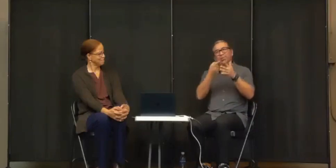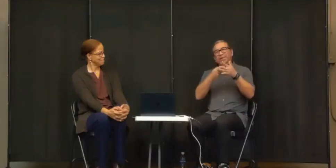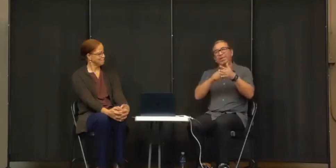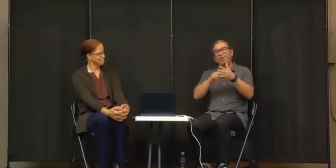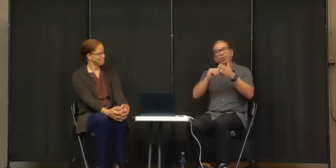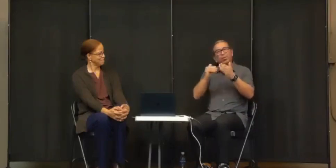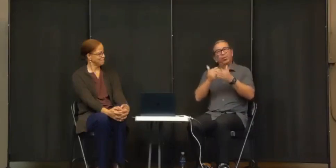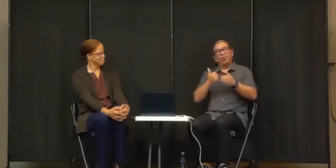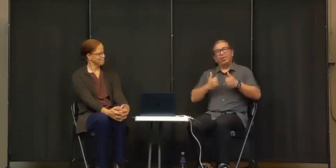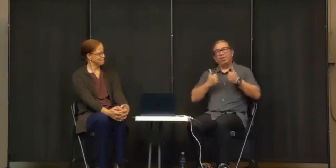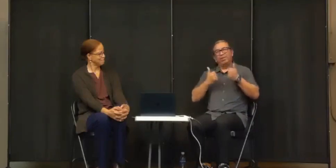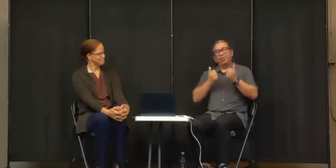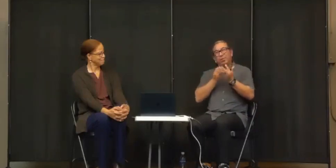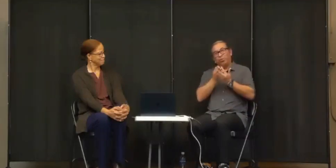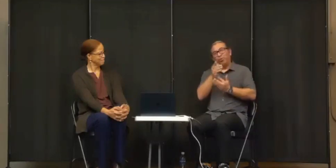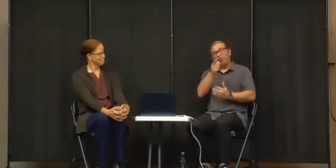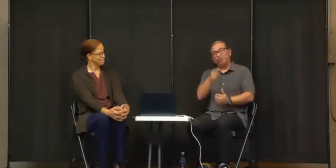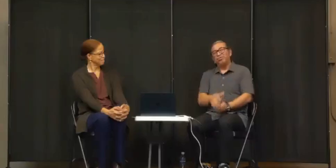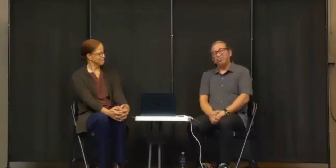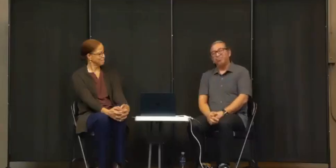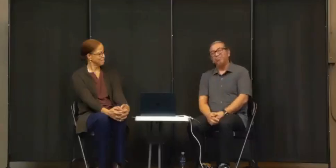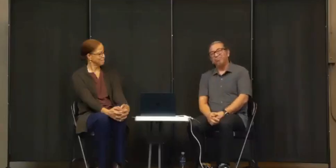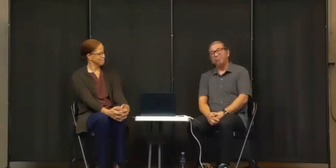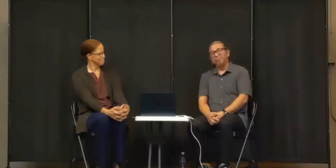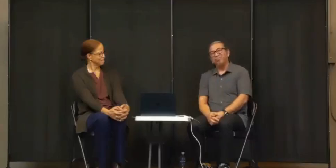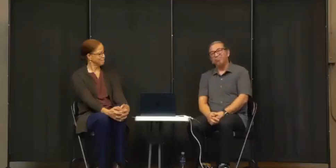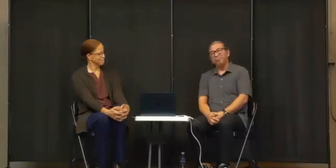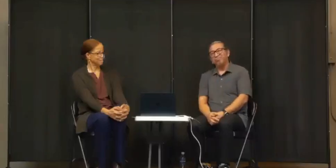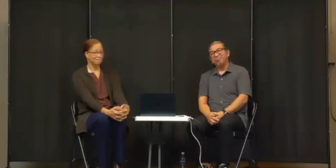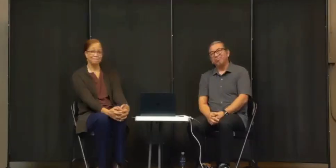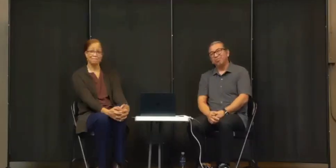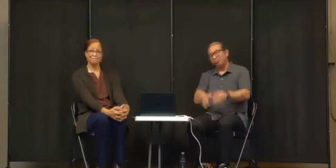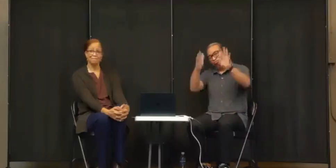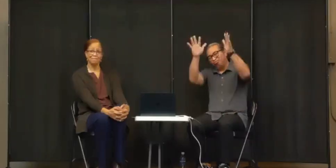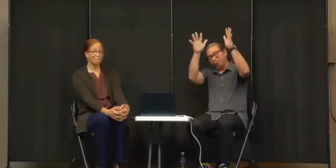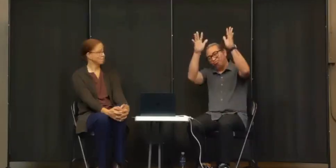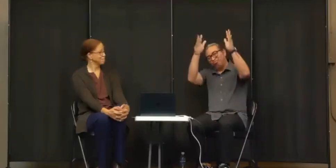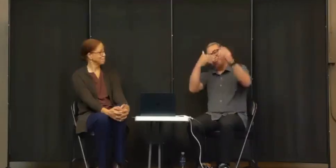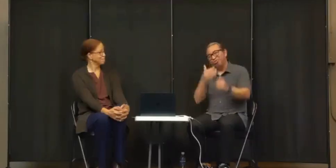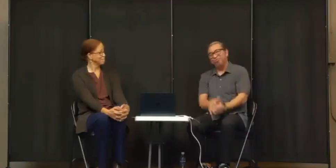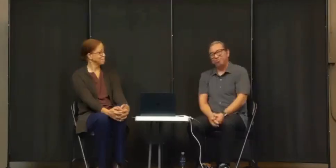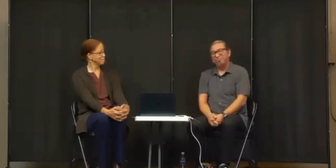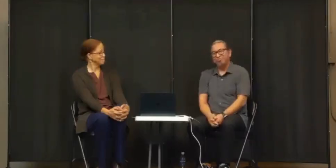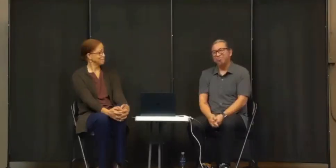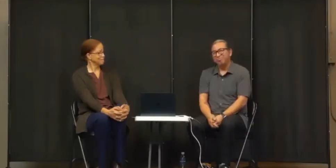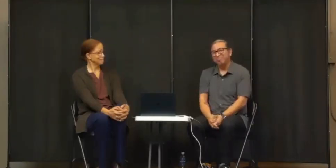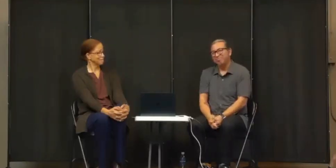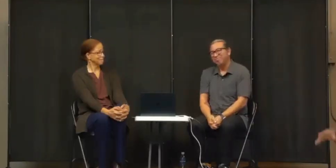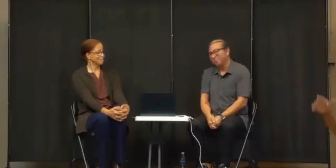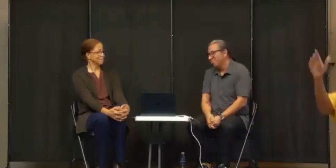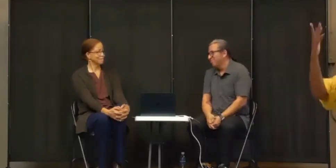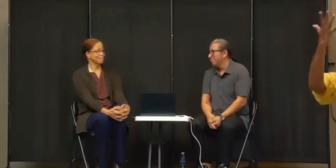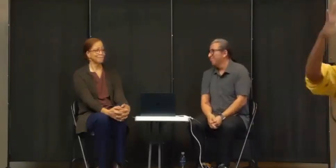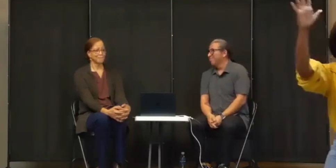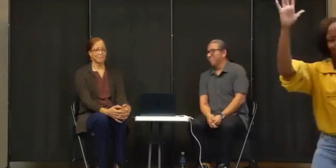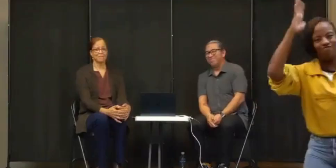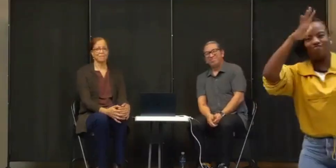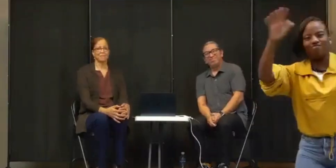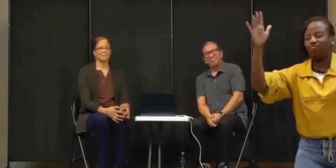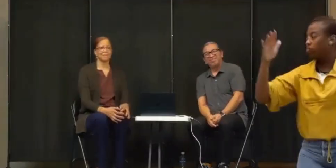to your daughter, to your new beginning, your new life, and what you're going through. So congratulations on